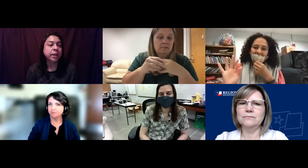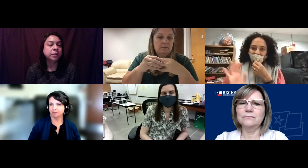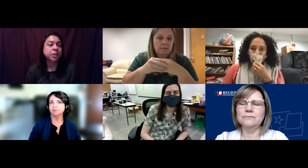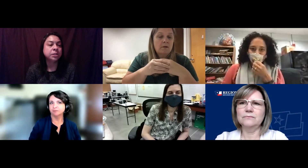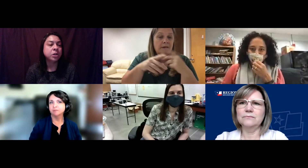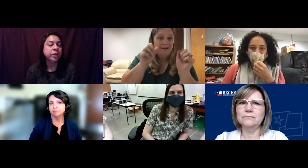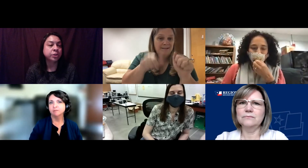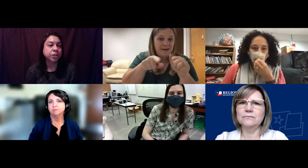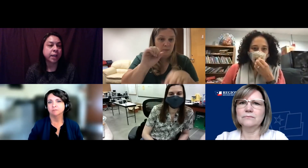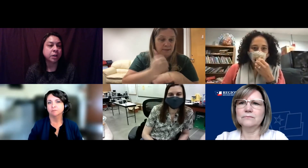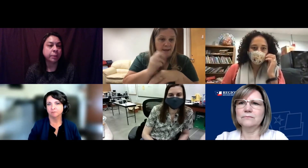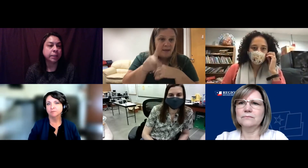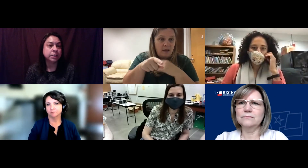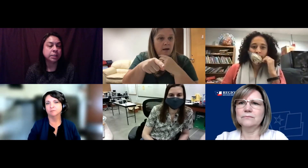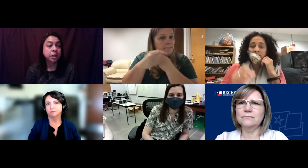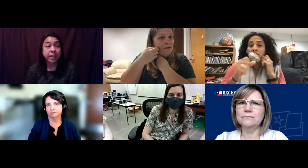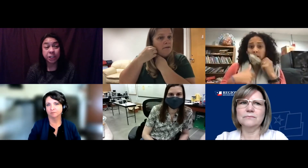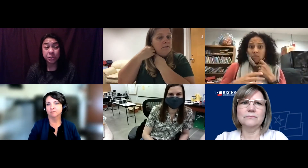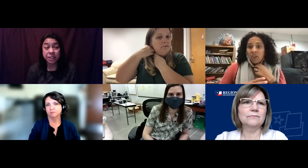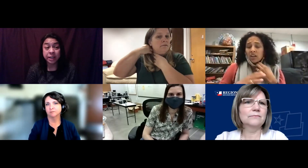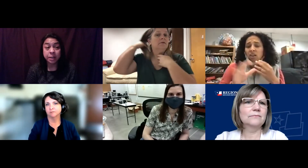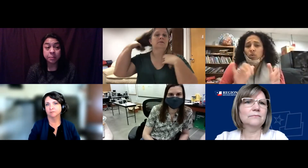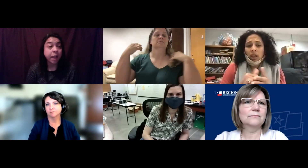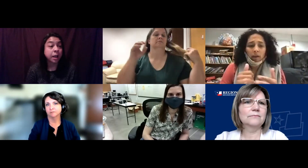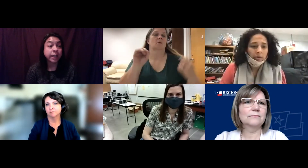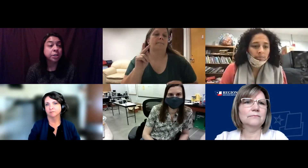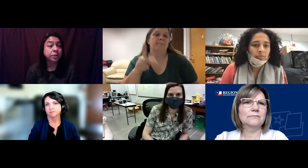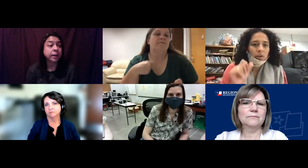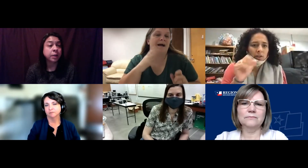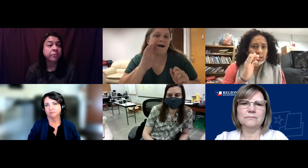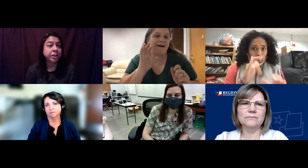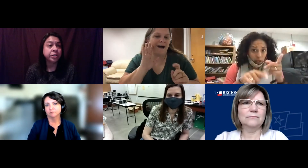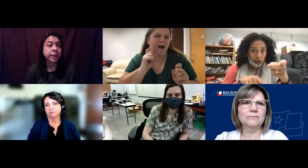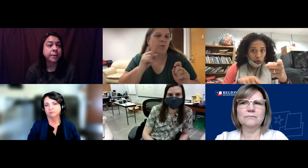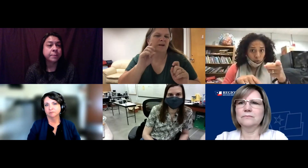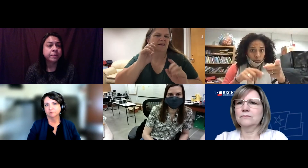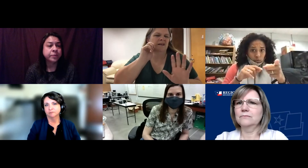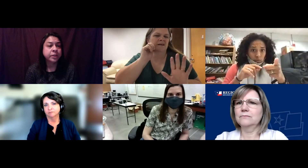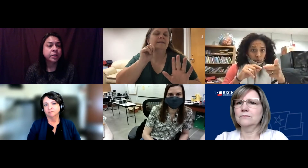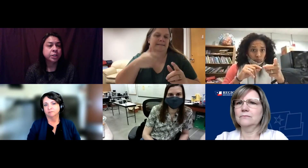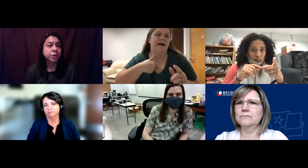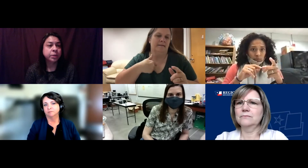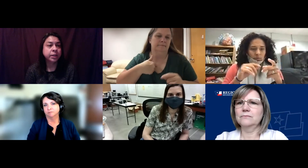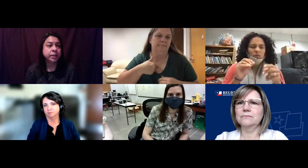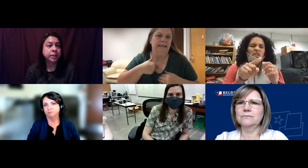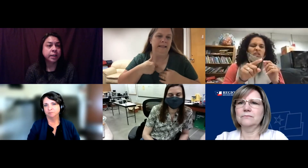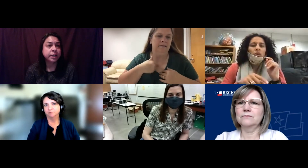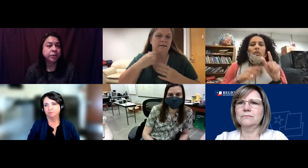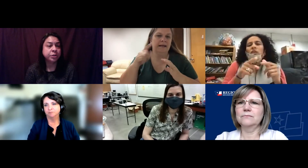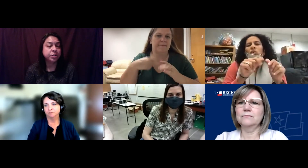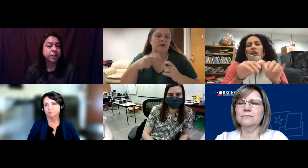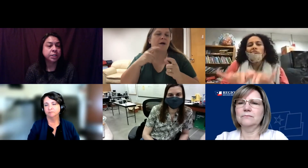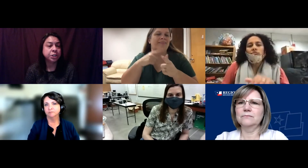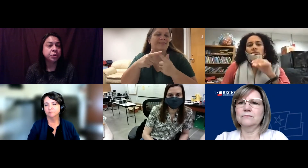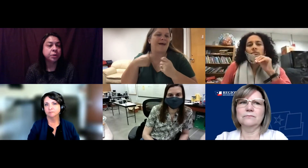that way it eliminates all the other chat comments. Can you set that up? Yeah, I can do that. I'm fine to do that. Do you want me to, have